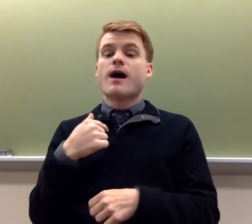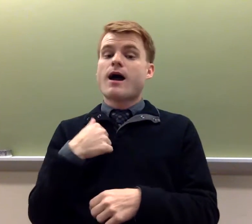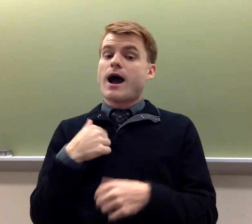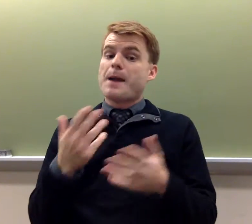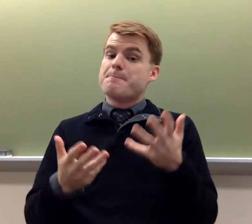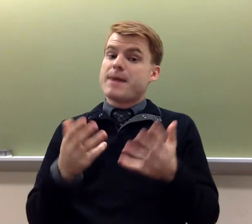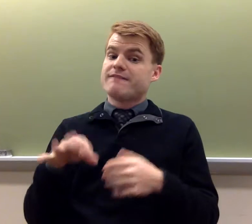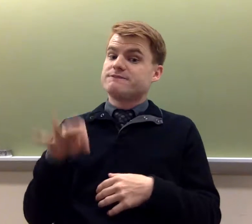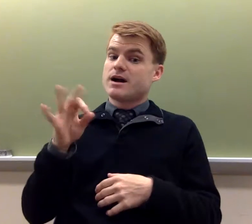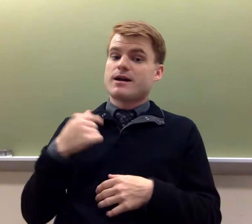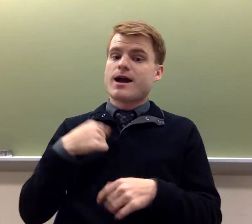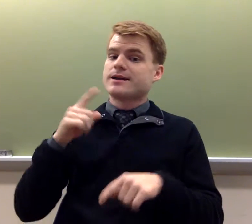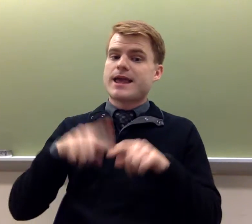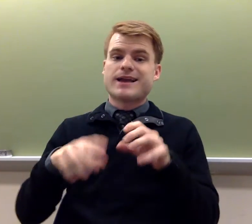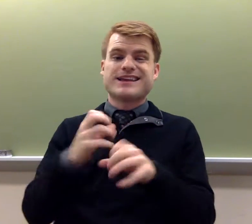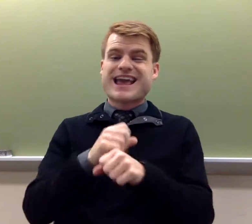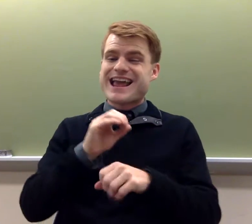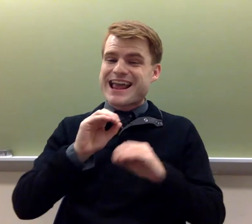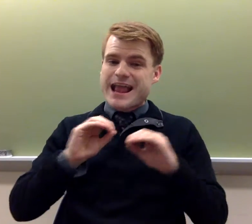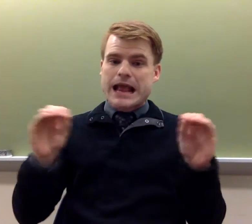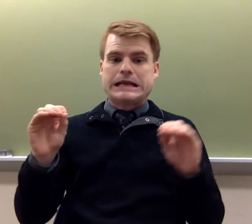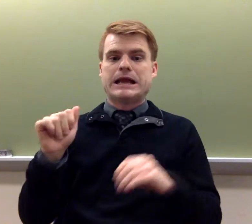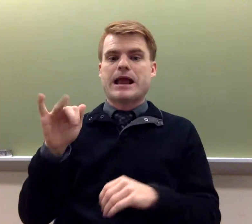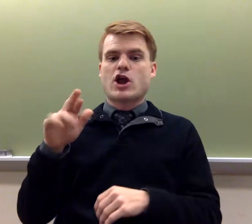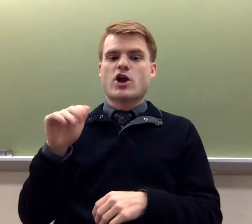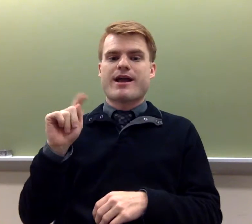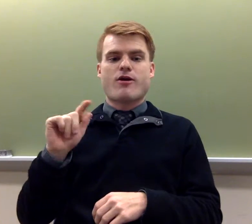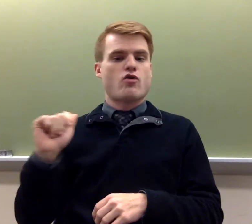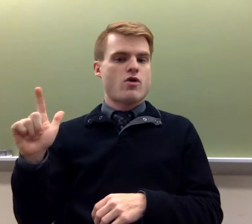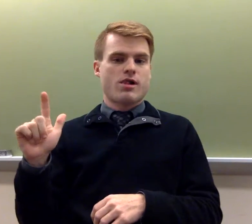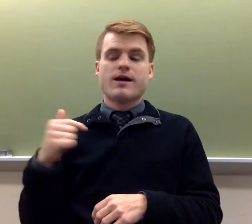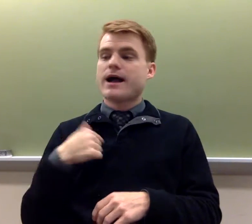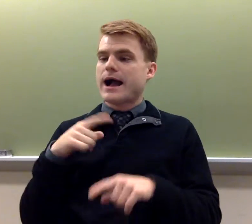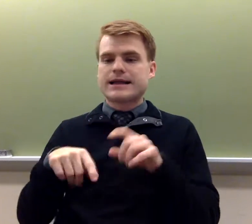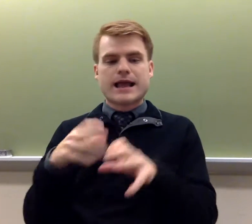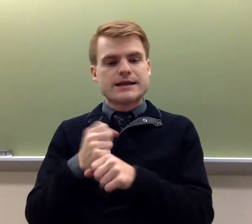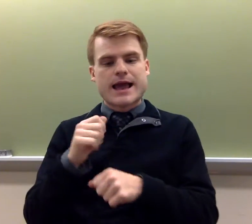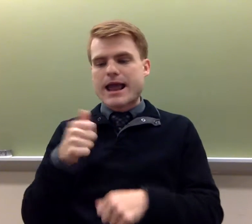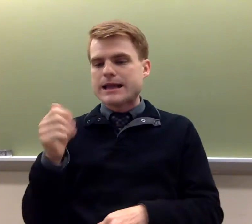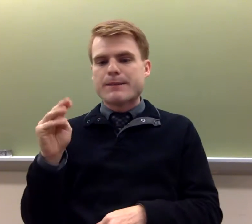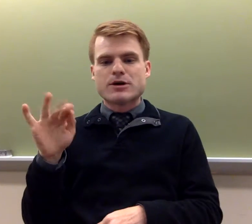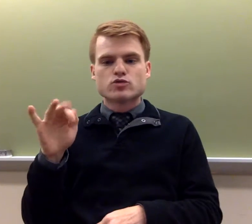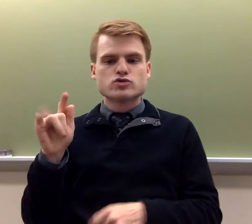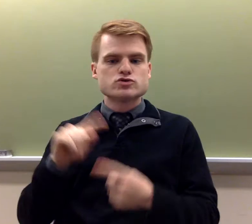I can't get any air at all. I can't get any minerals at all to those organs.